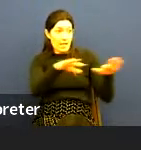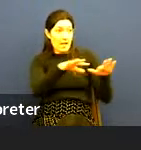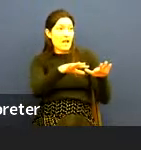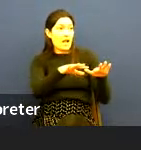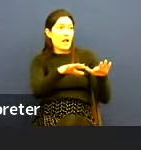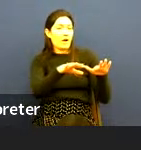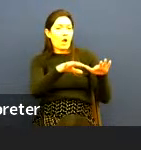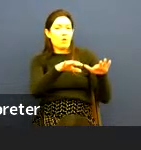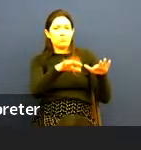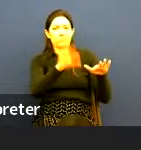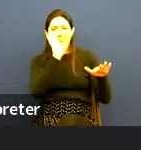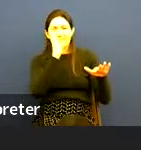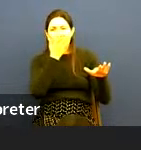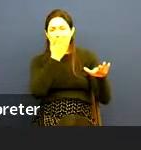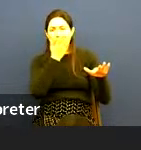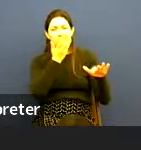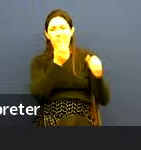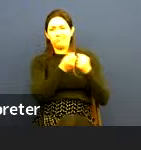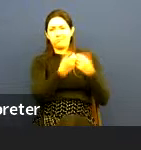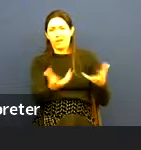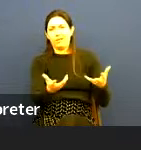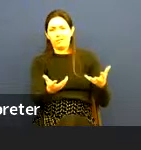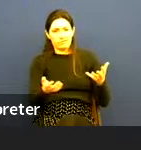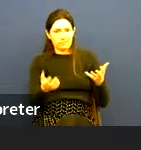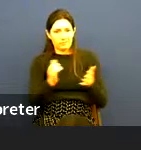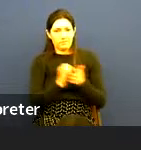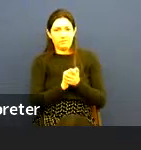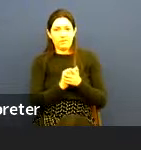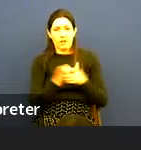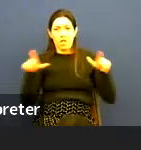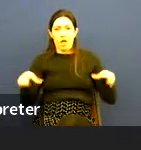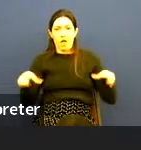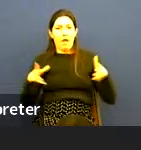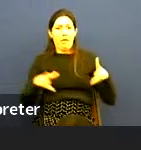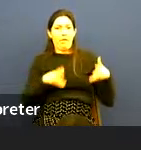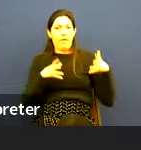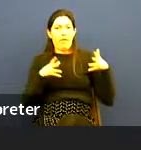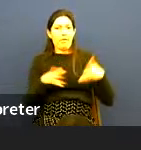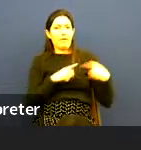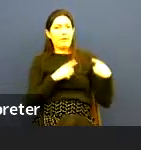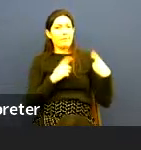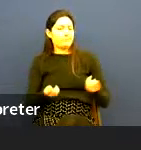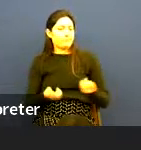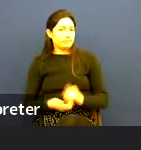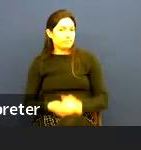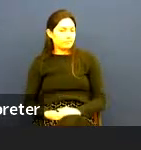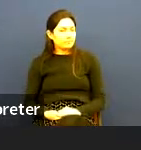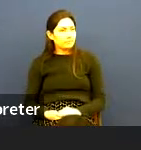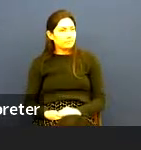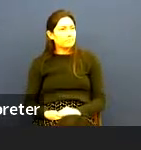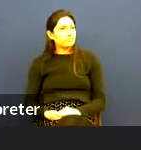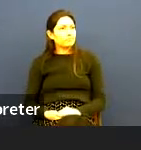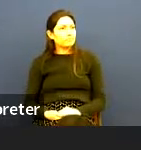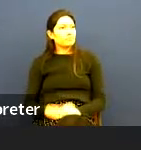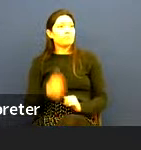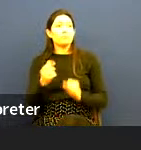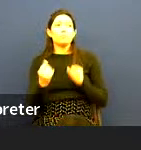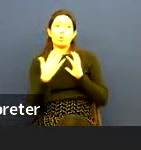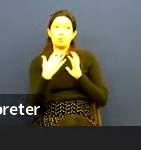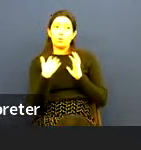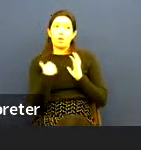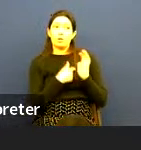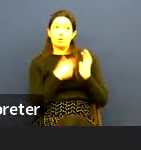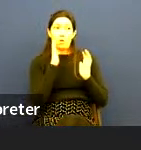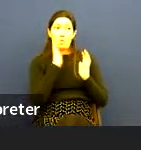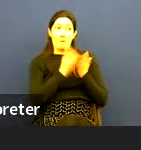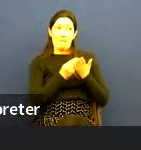quite dilapidated, and the lot was sitting empty. So they approached us about the concept where they would buy it. They